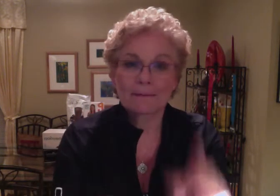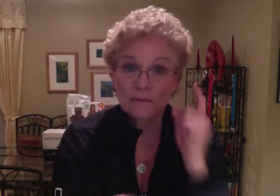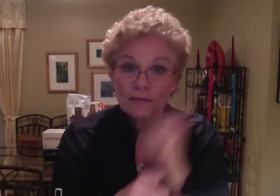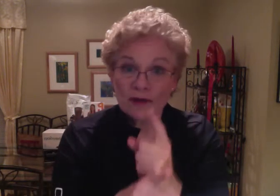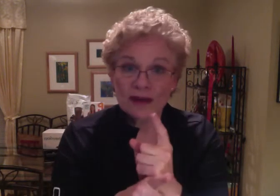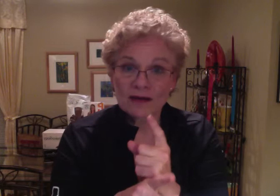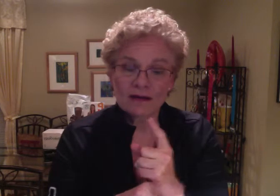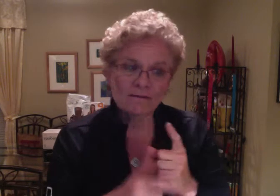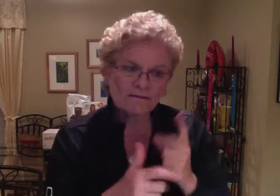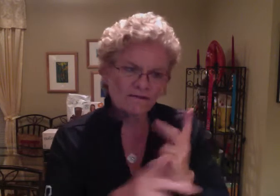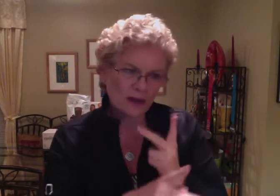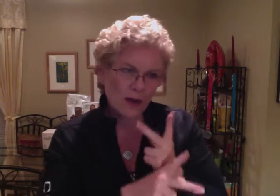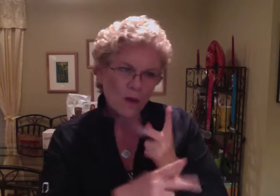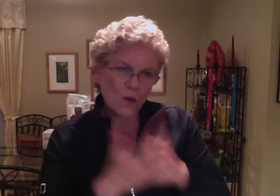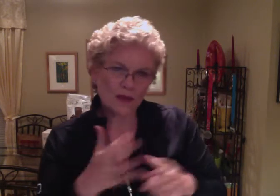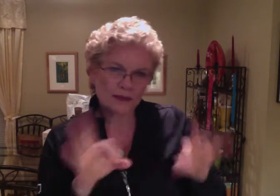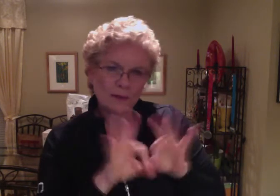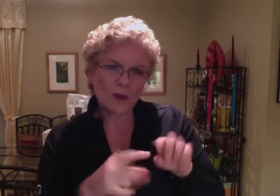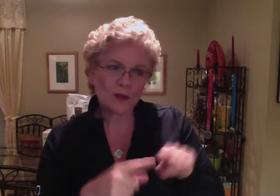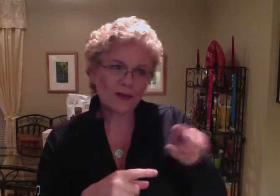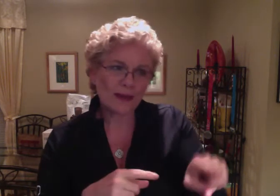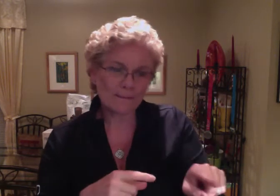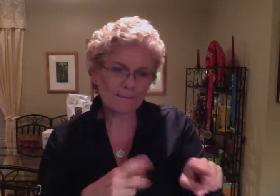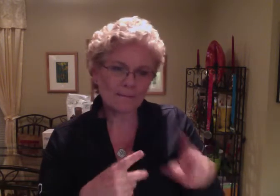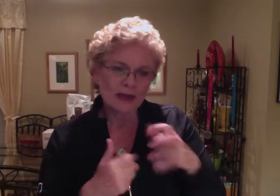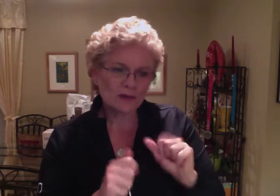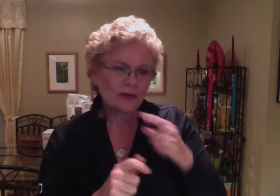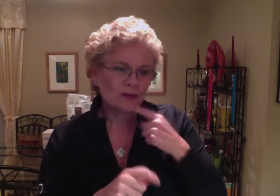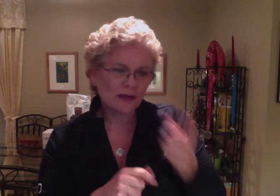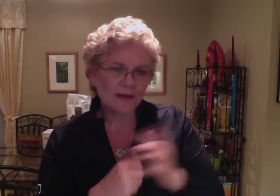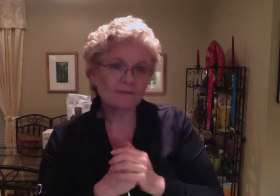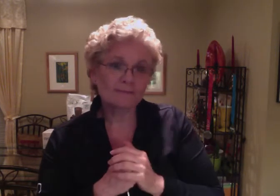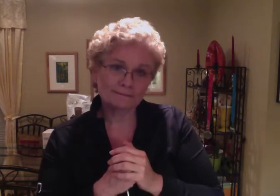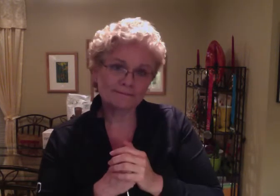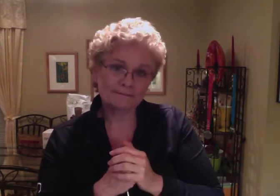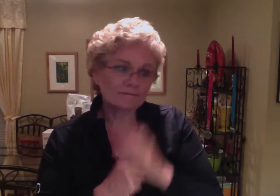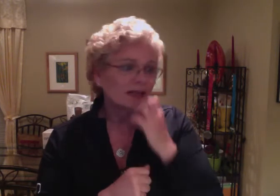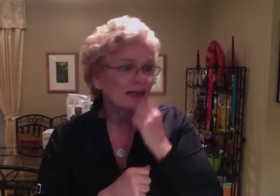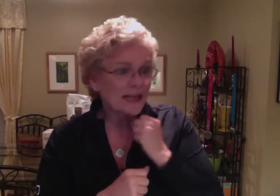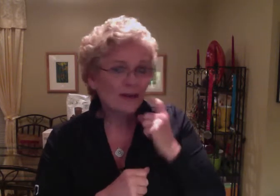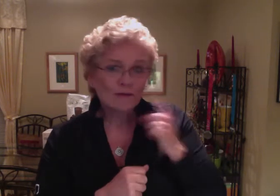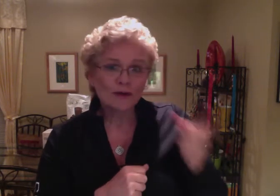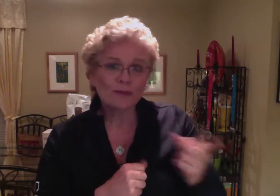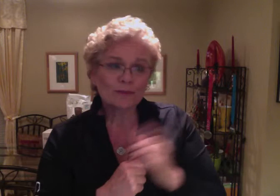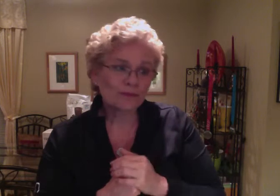to them and then kind of say it again to them and say, look, I care for you and I get it. I felt the same way, but